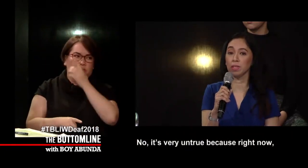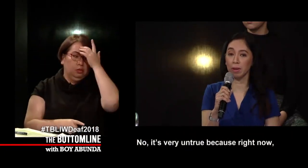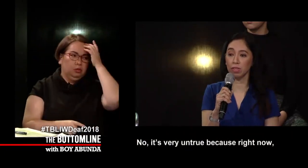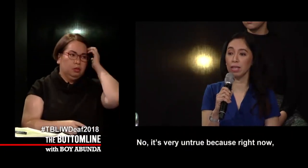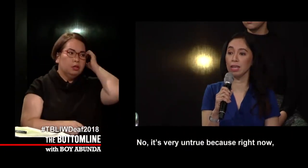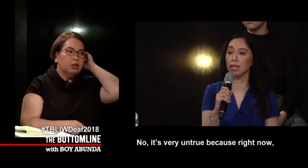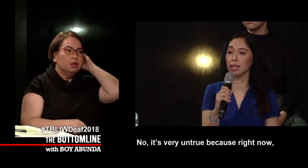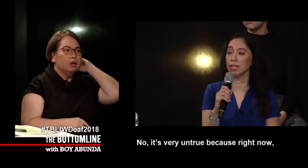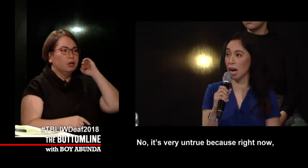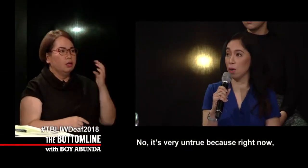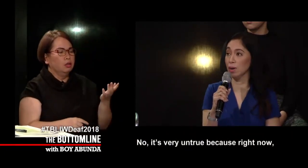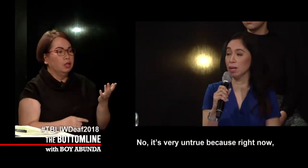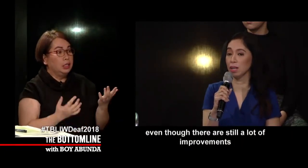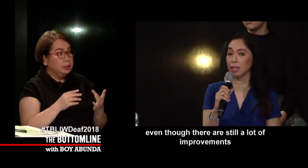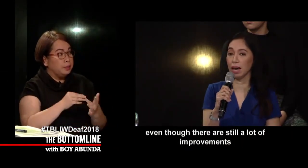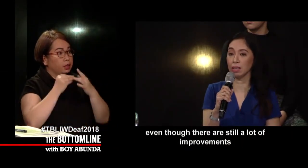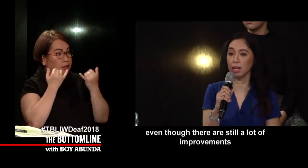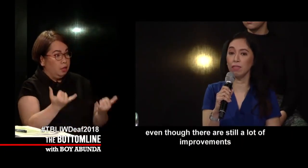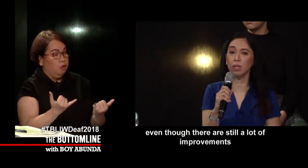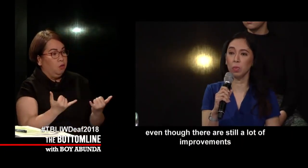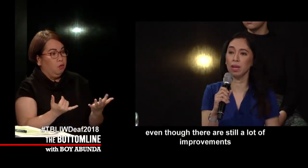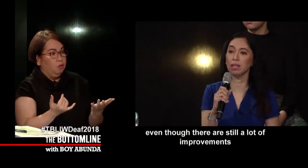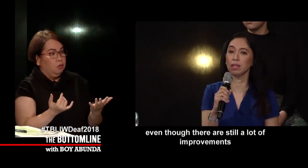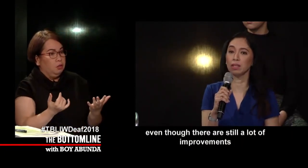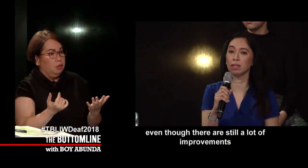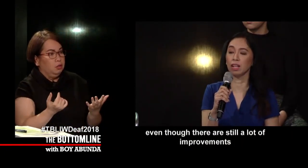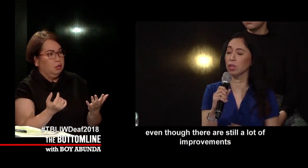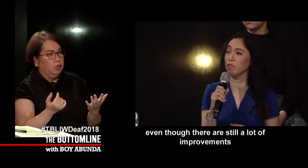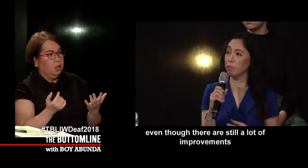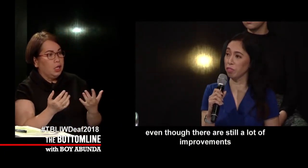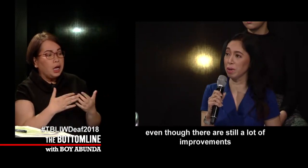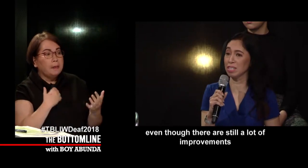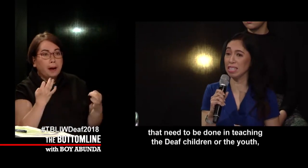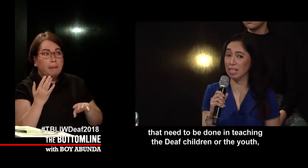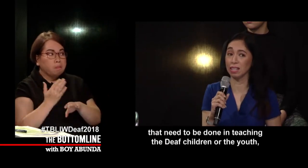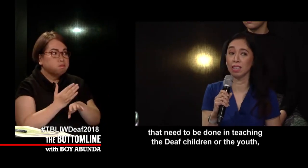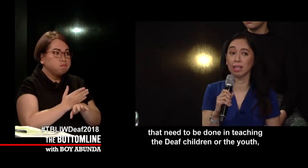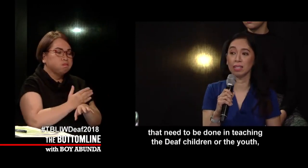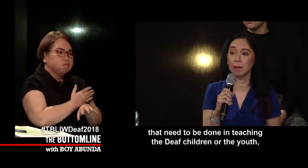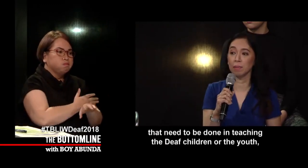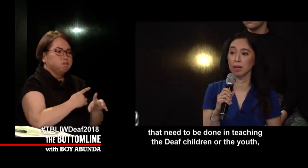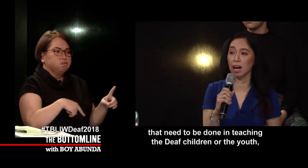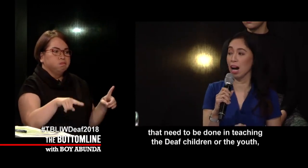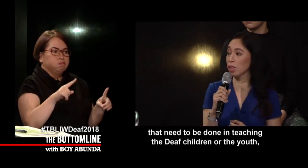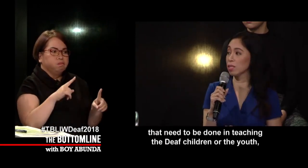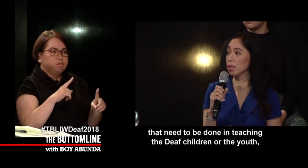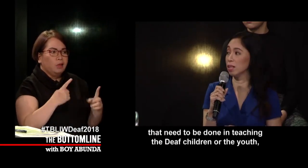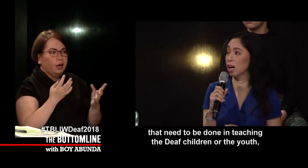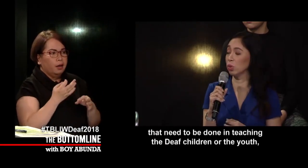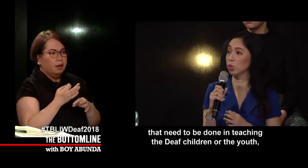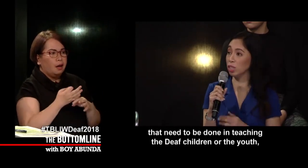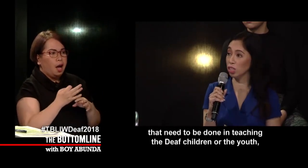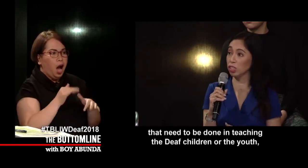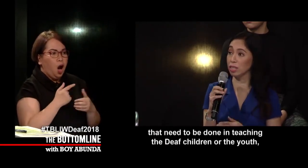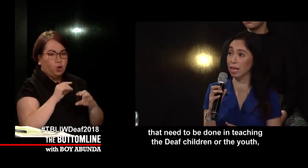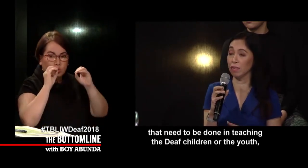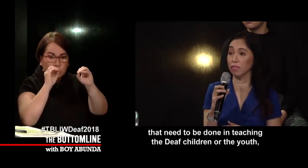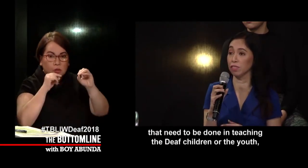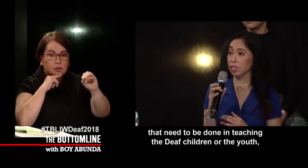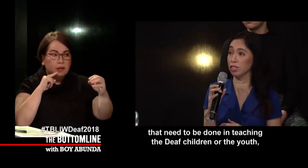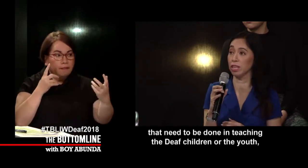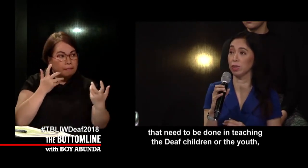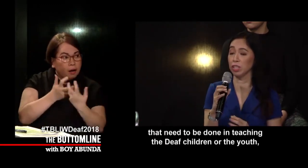because especially now that even with a lot of improvements needed sa pag-aayos ng how to teach the